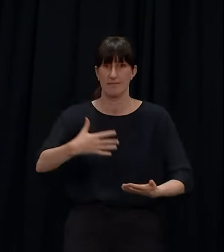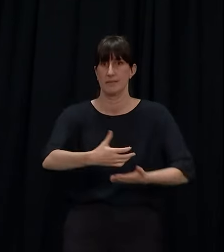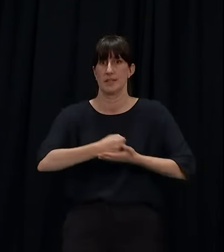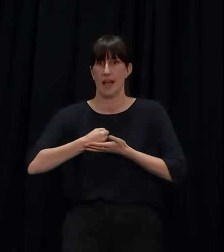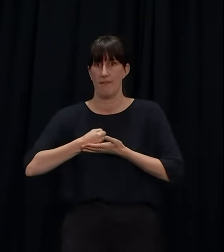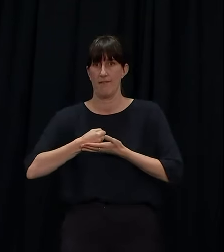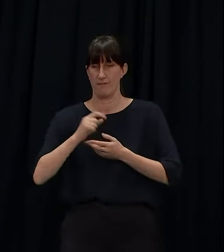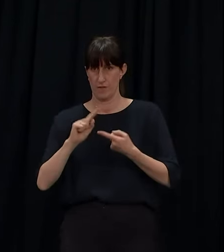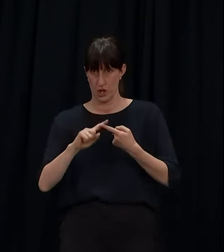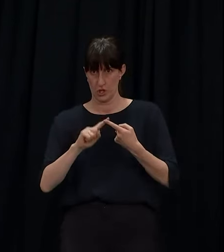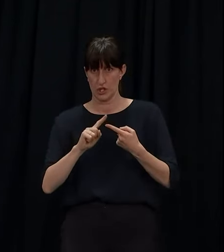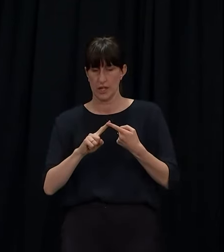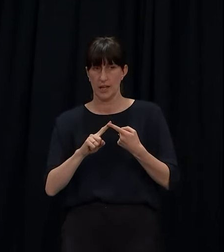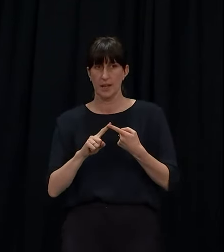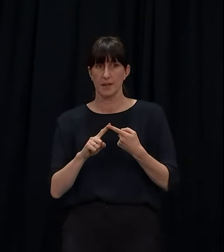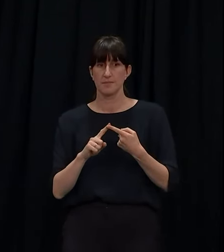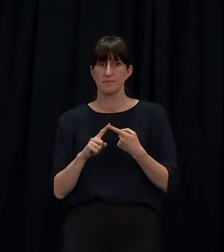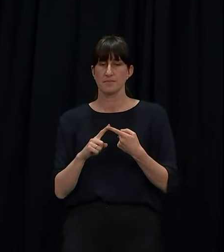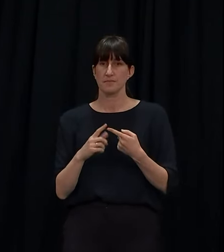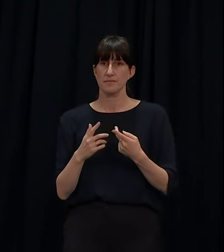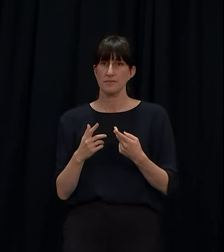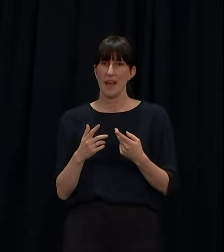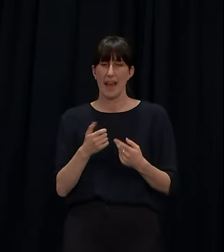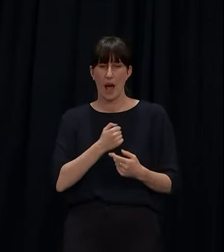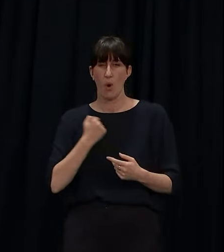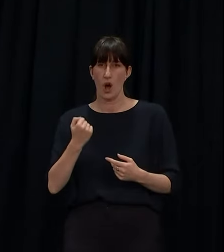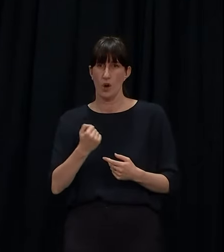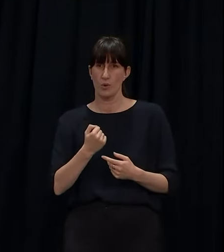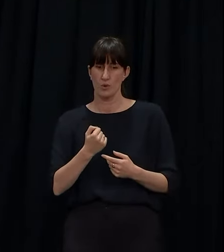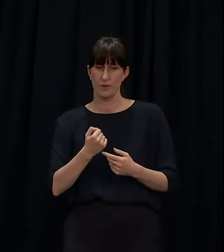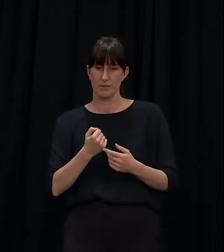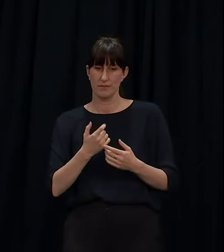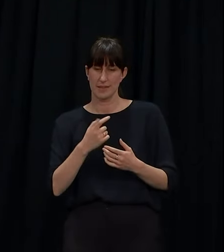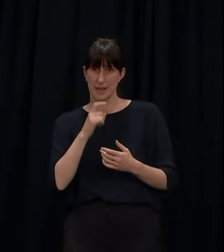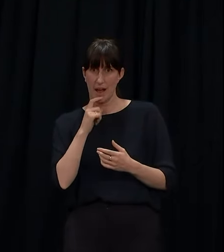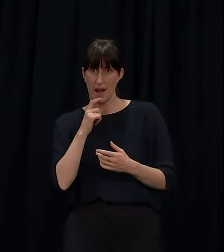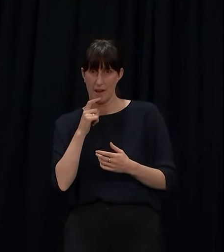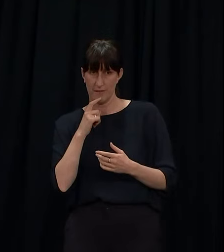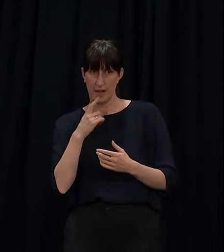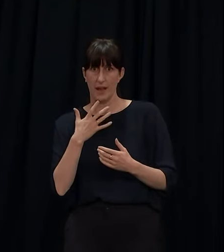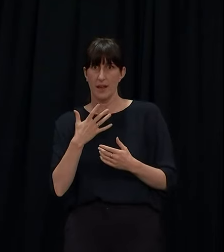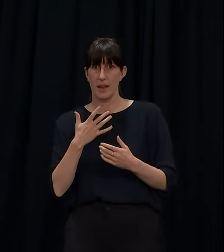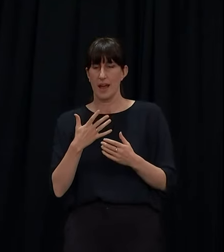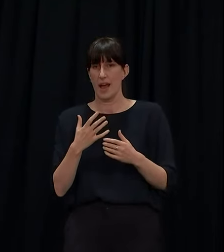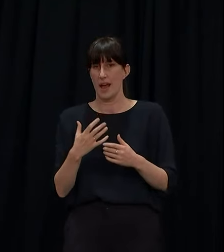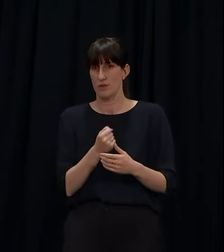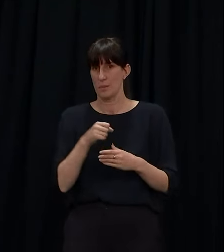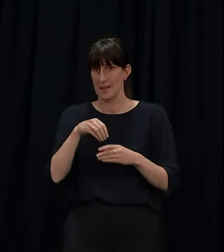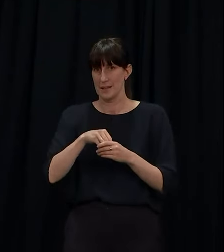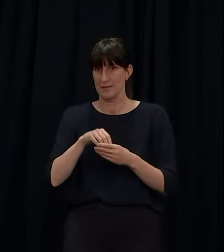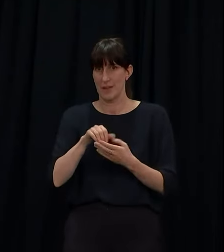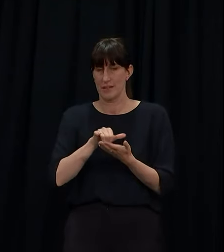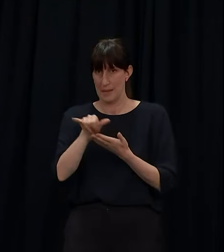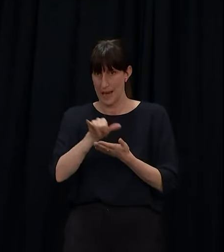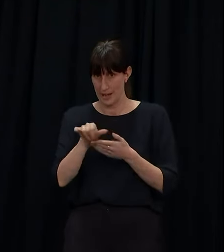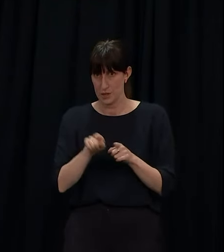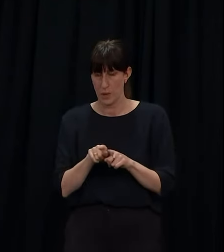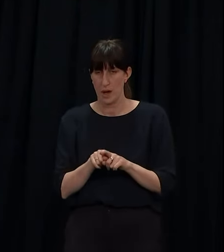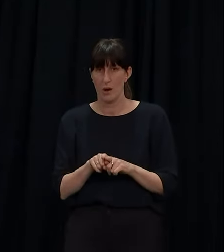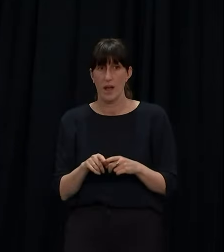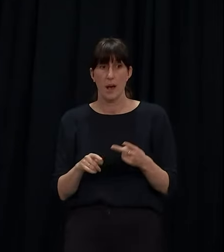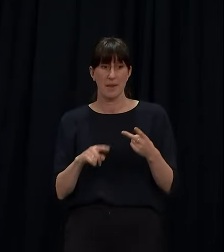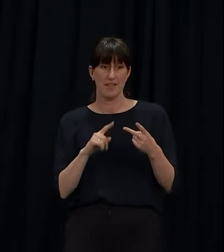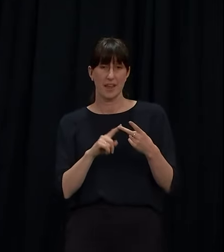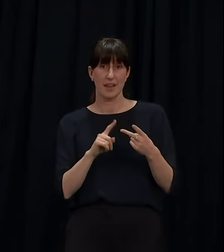those, we by and large, of course, knew and had awareness of who those individuals were. And then there'd be those who are visa holders that had already been